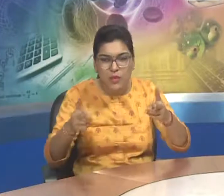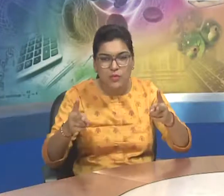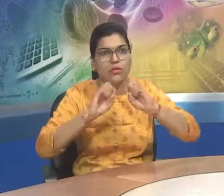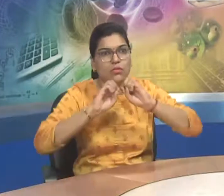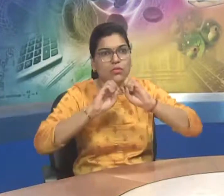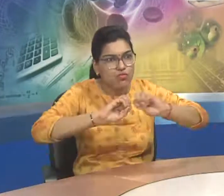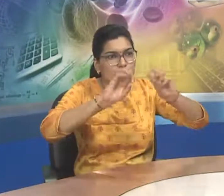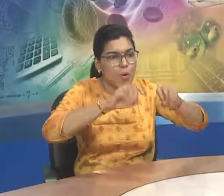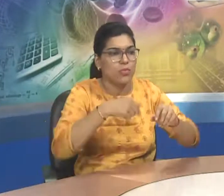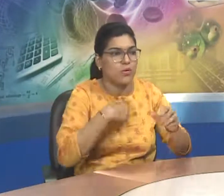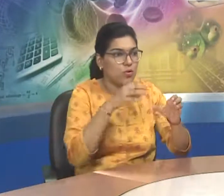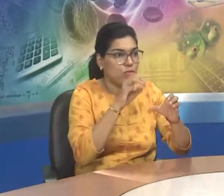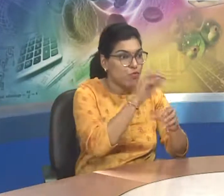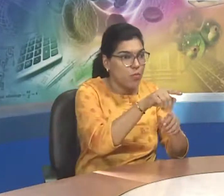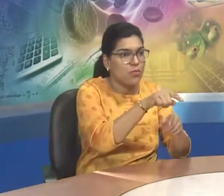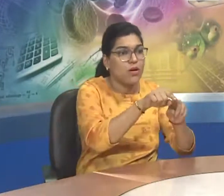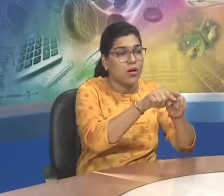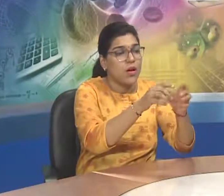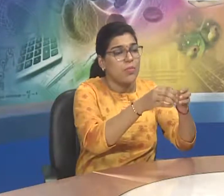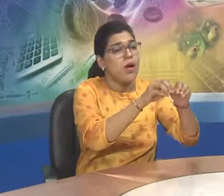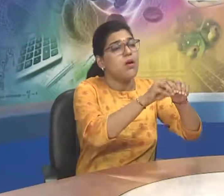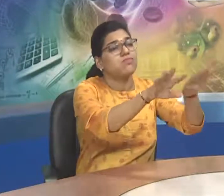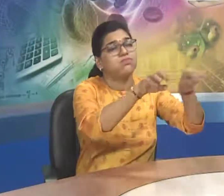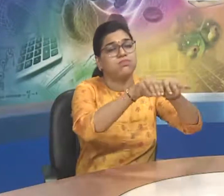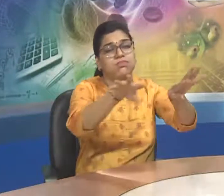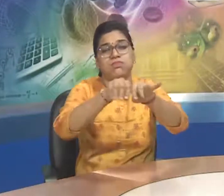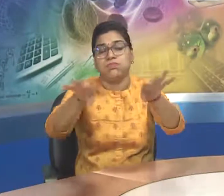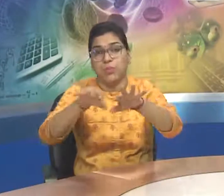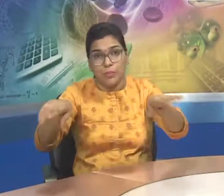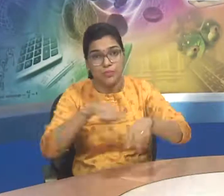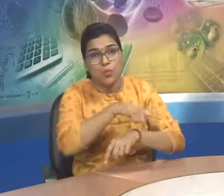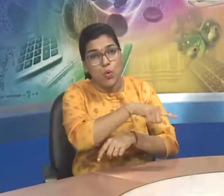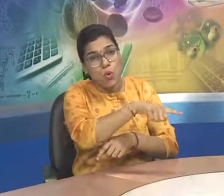The message must be tailored